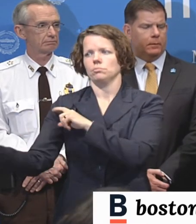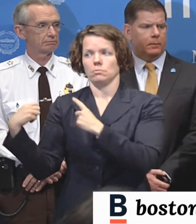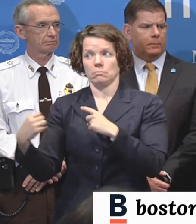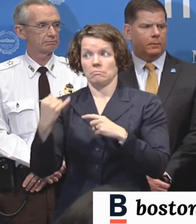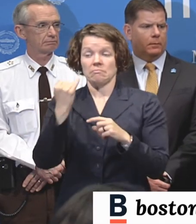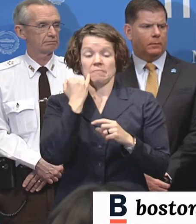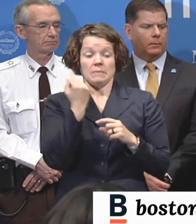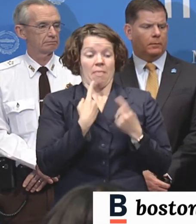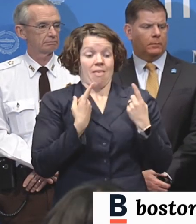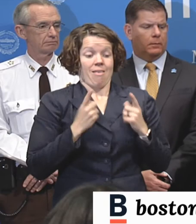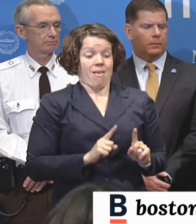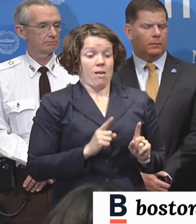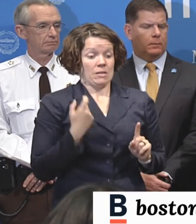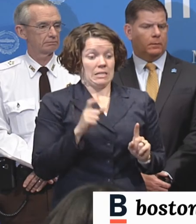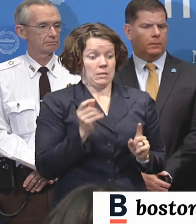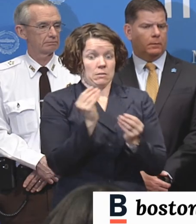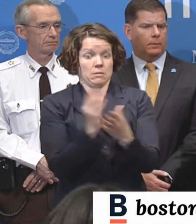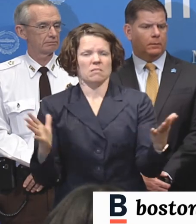work through it. The